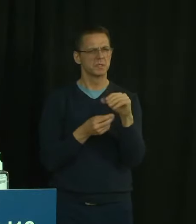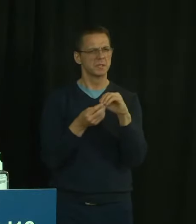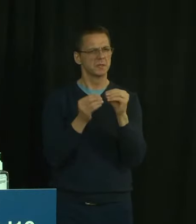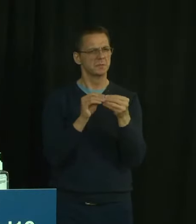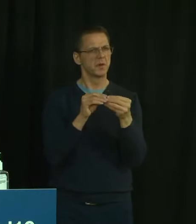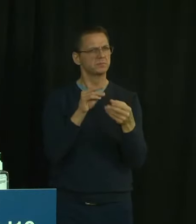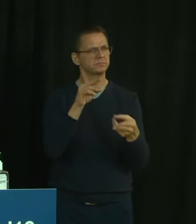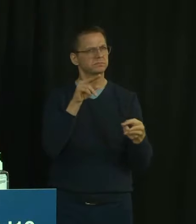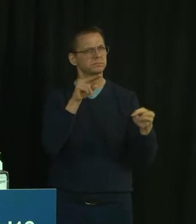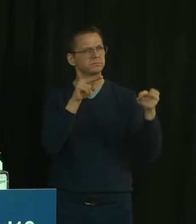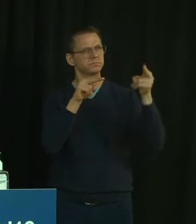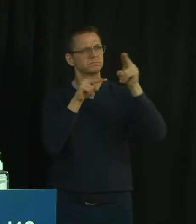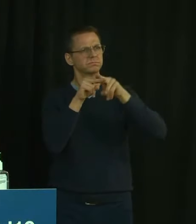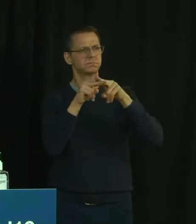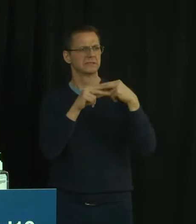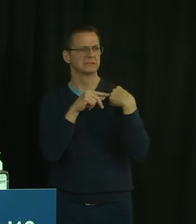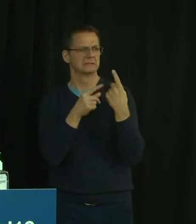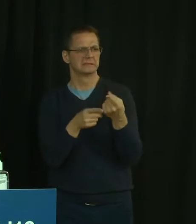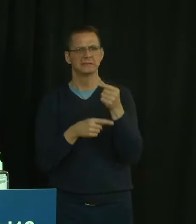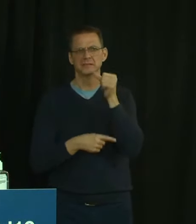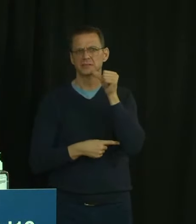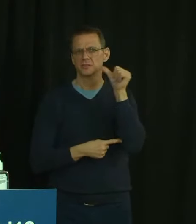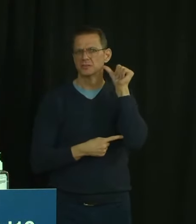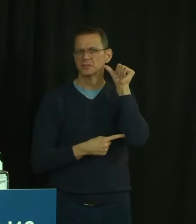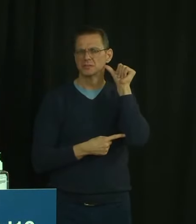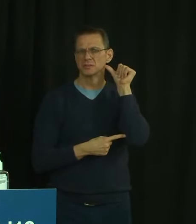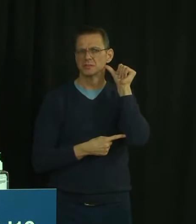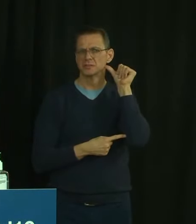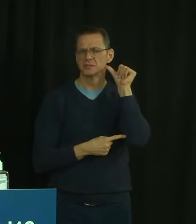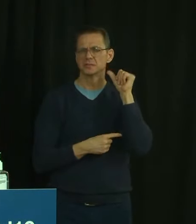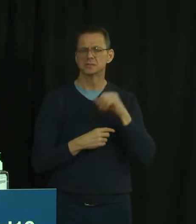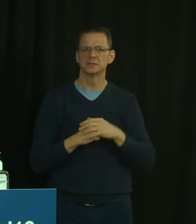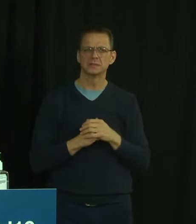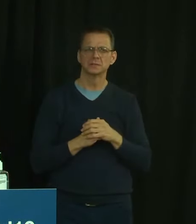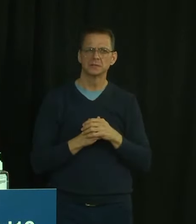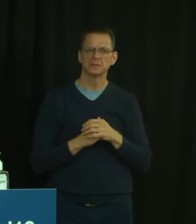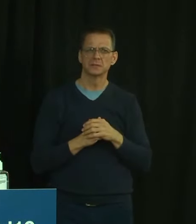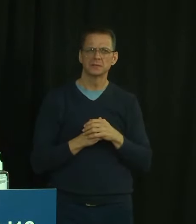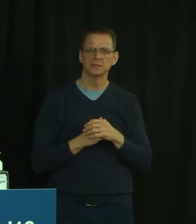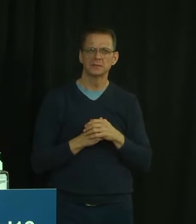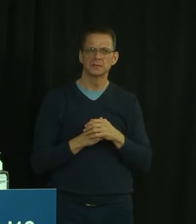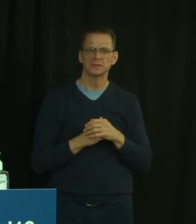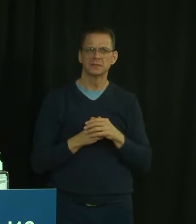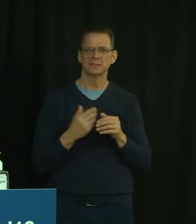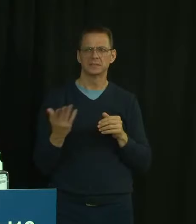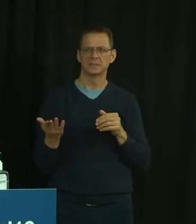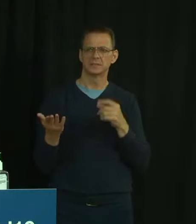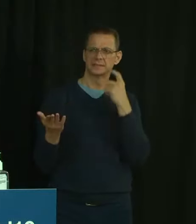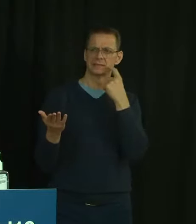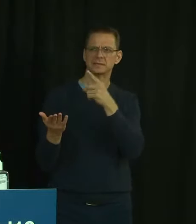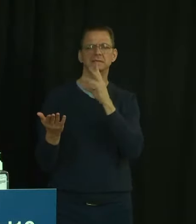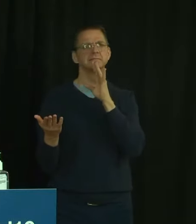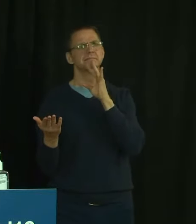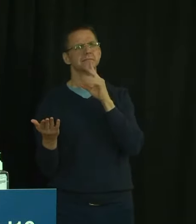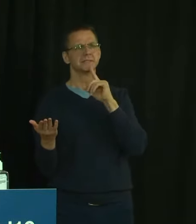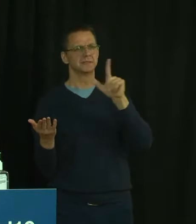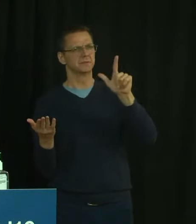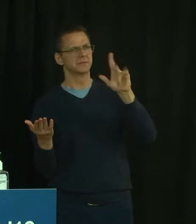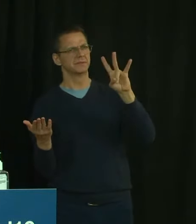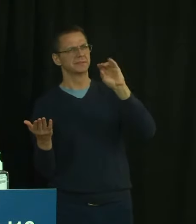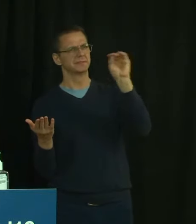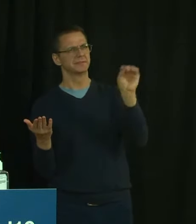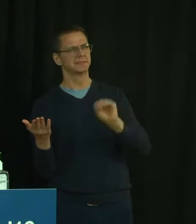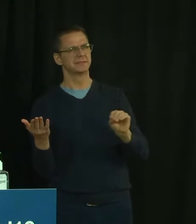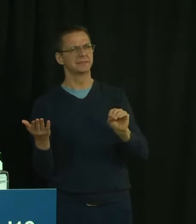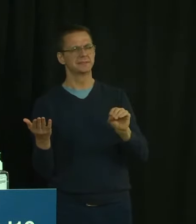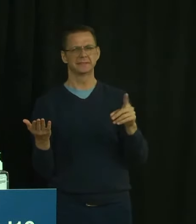said off the top there. Mm-hmm. Just wondering if, given the fact that it's spring break for many students in Edmonton and across the province, are